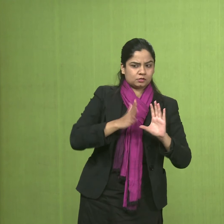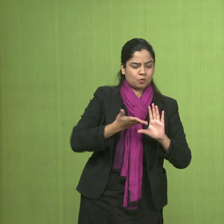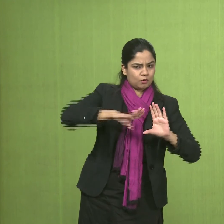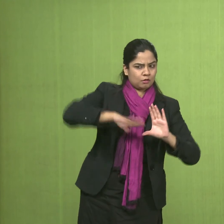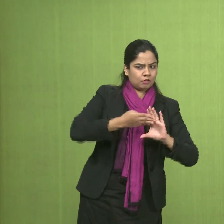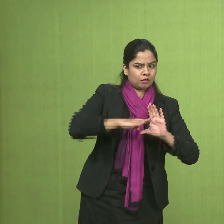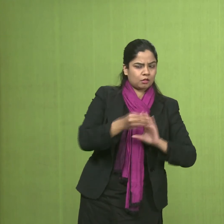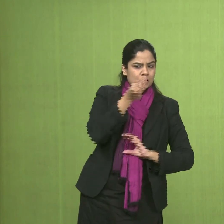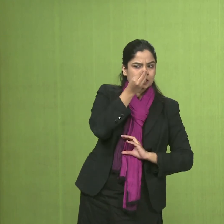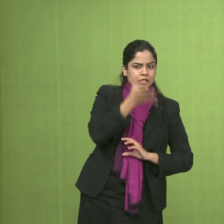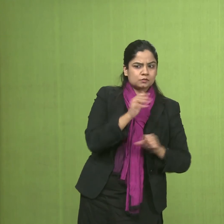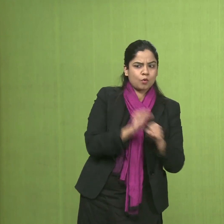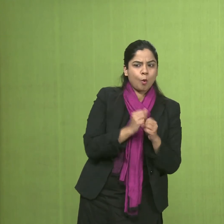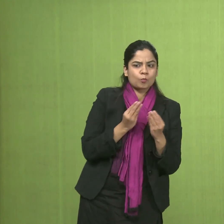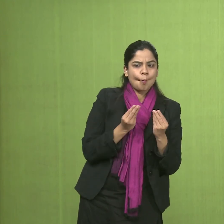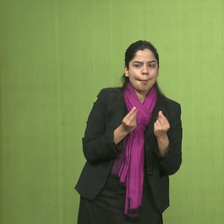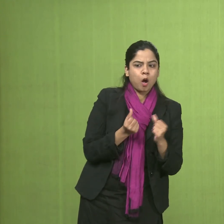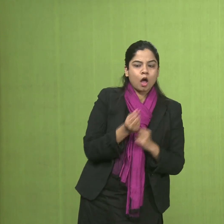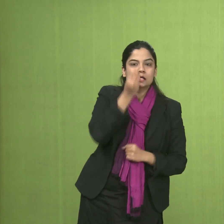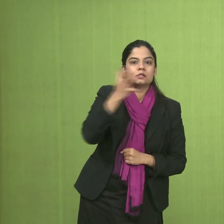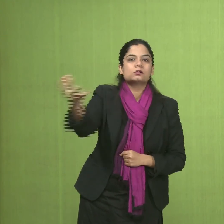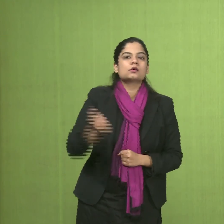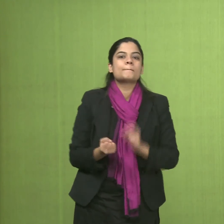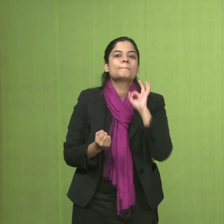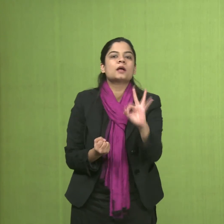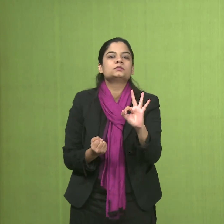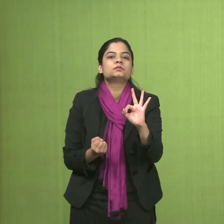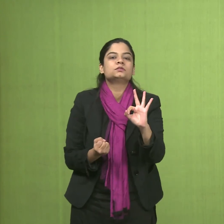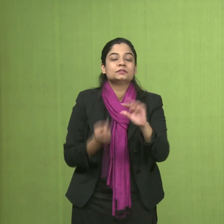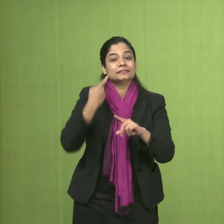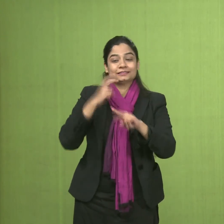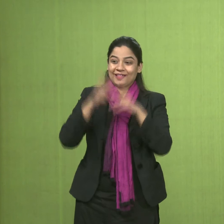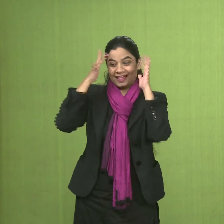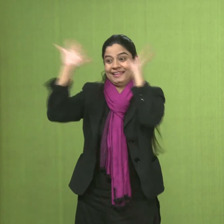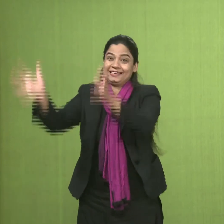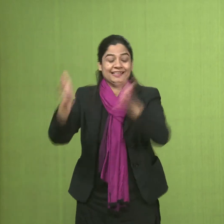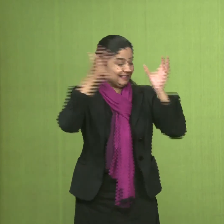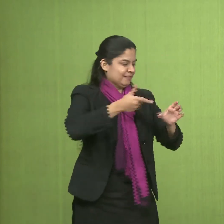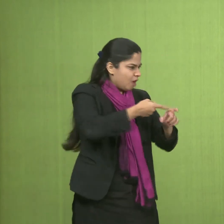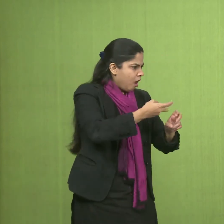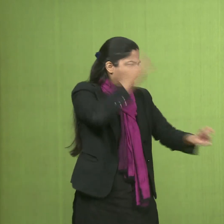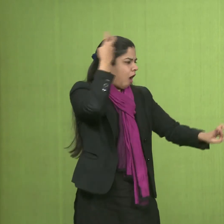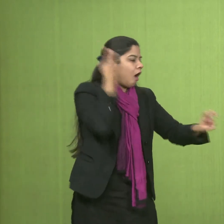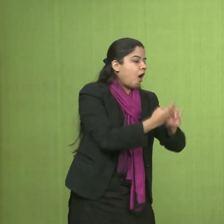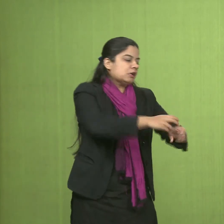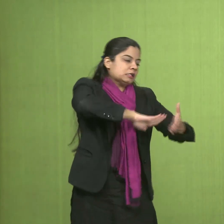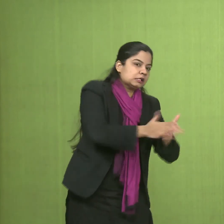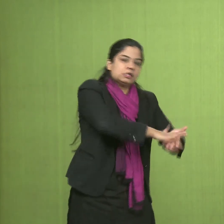product. Is it easy to clean the utensils that you are buying, or is it not easy?